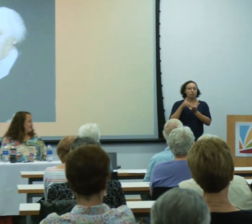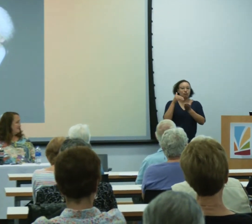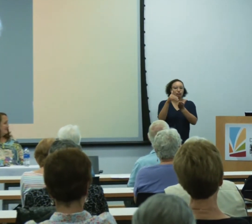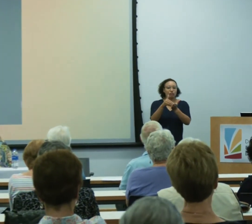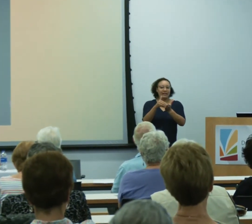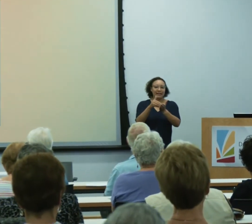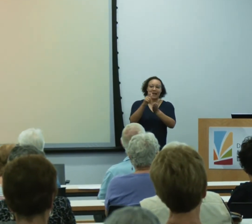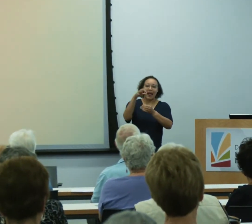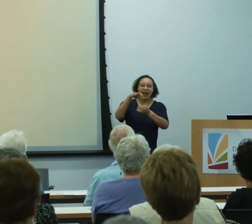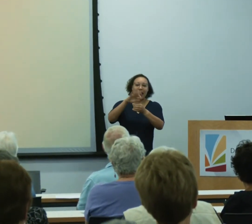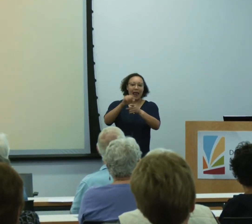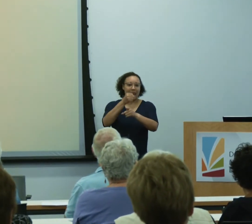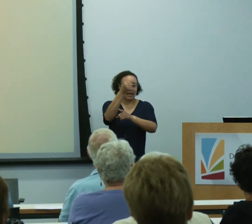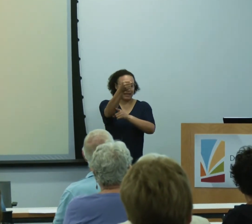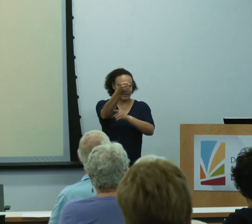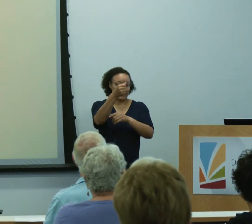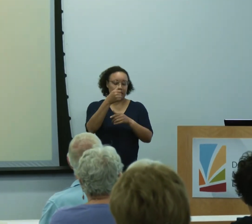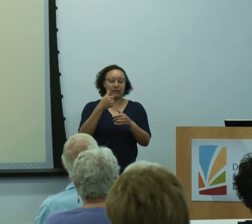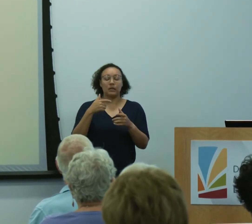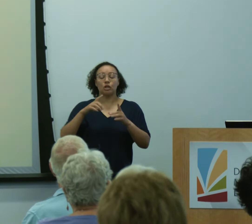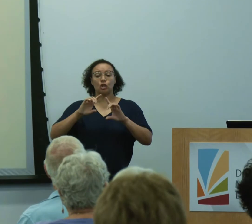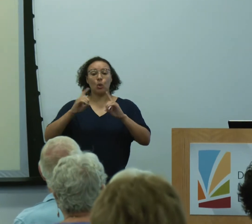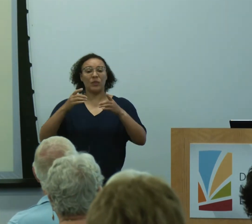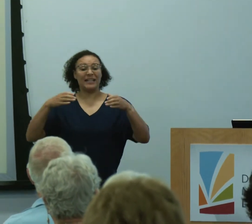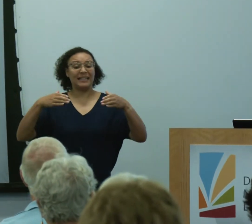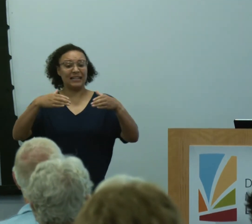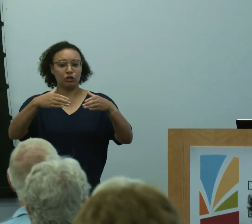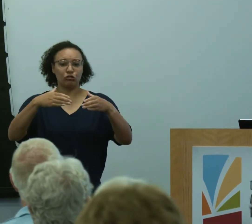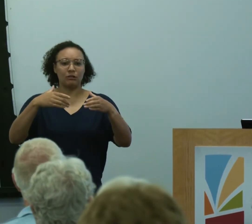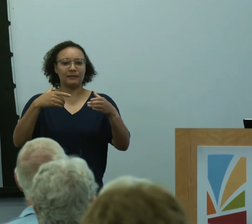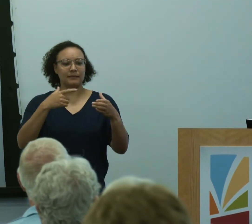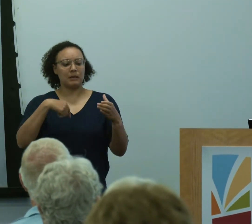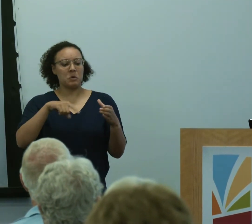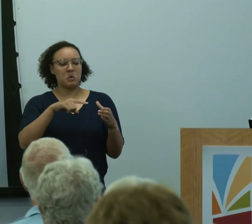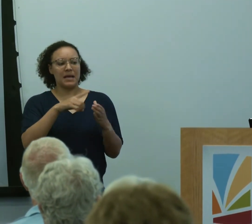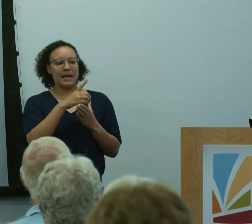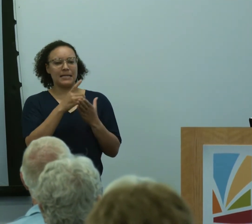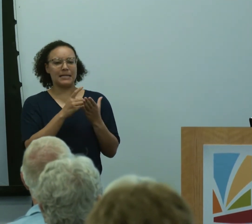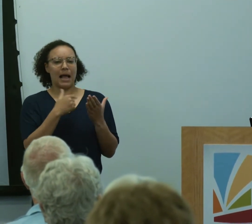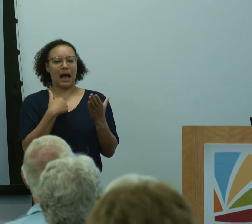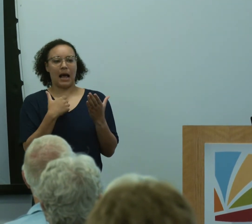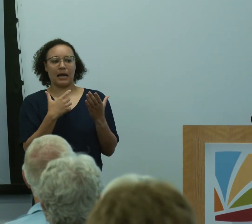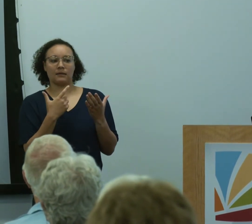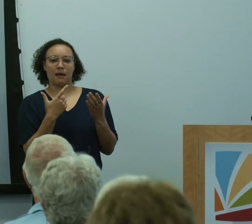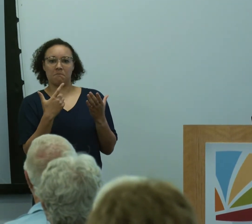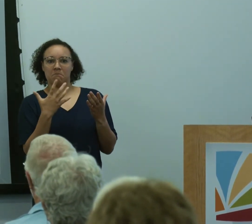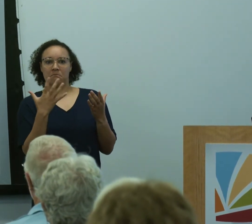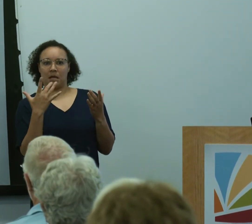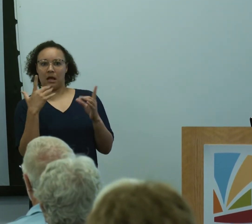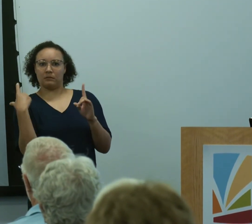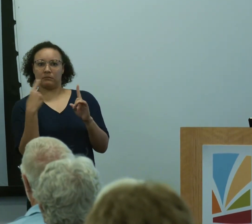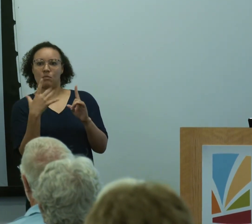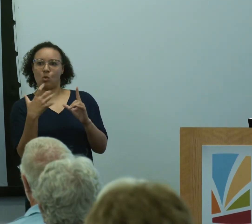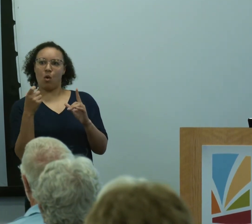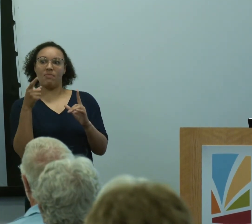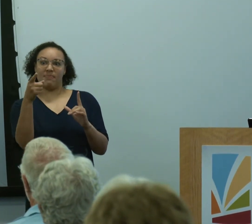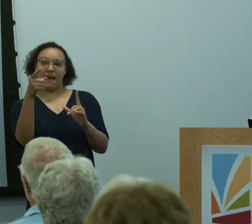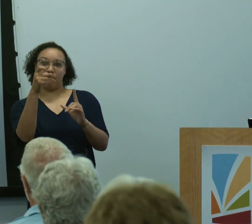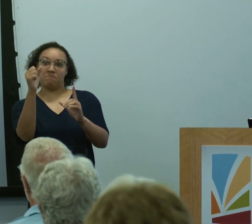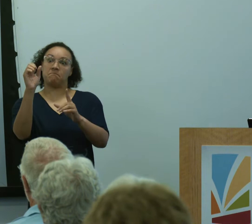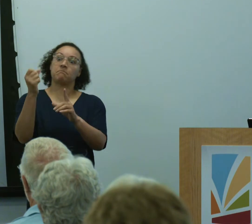the districts that are designed to help our candidates to get reelected? So,